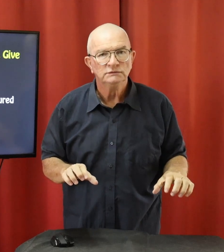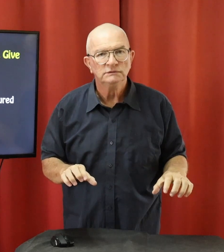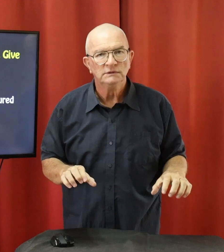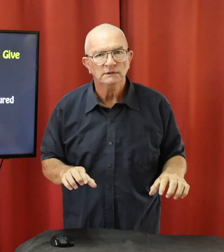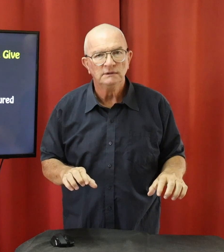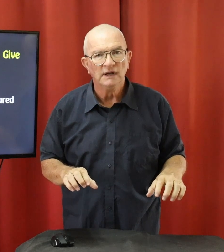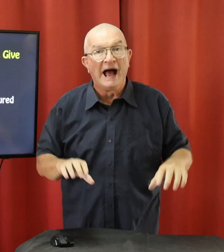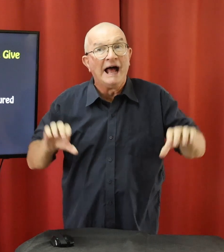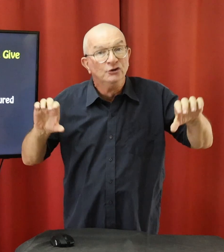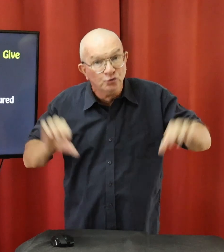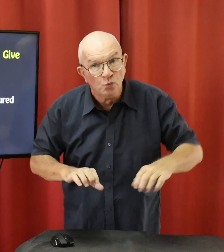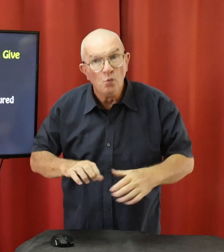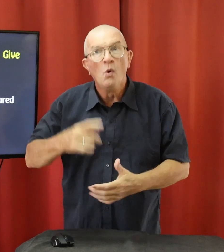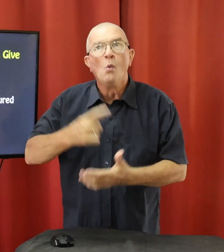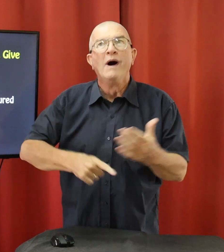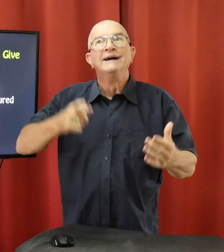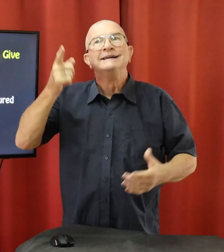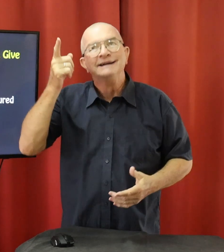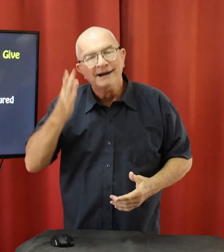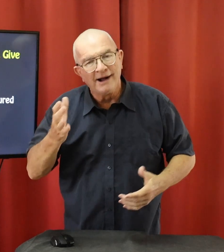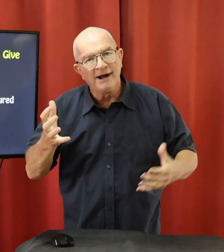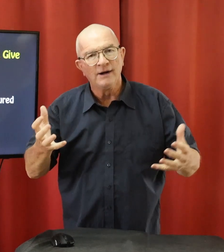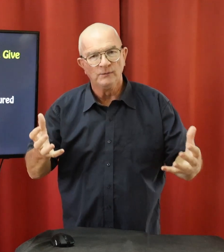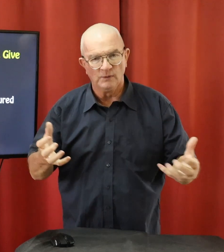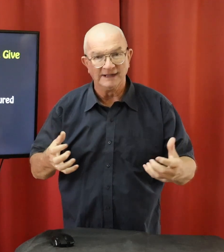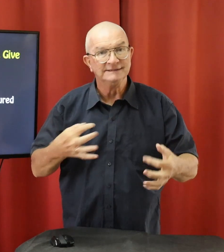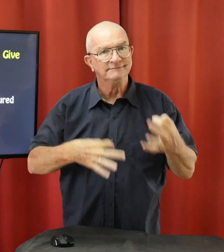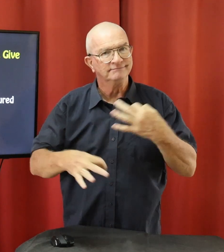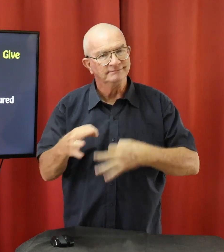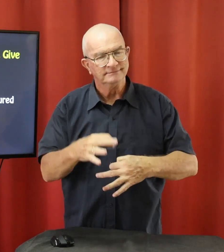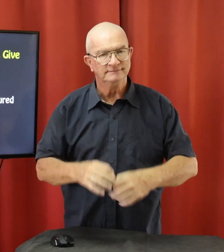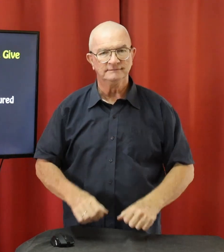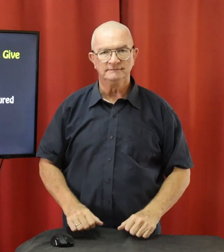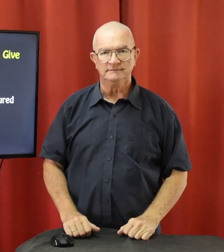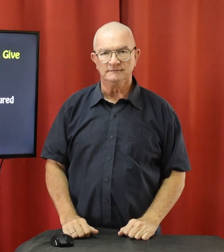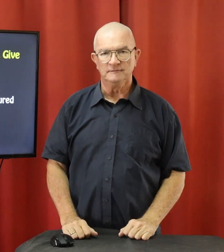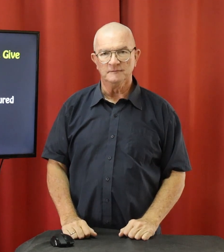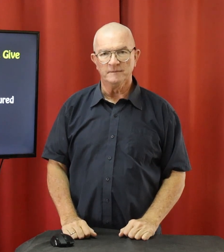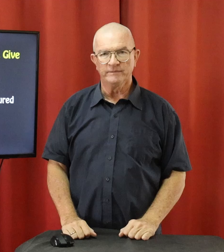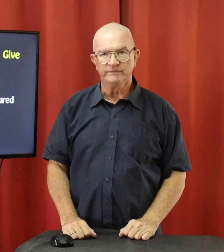What they want to do, and do what God wants instead.